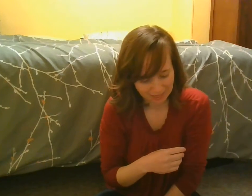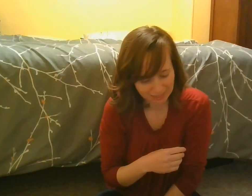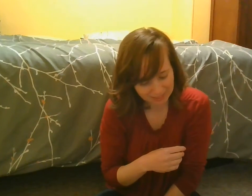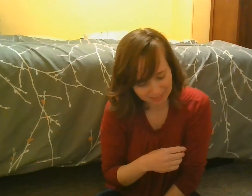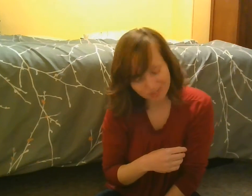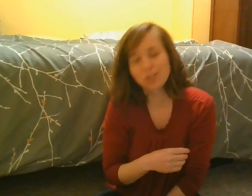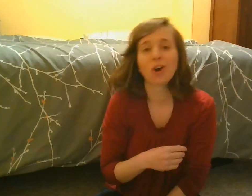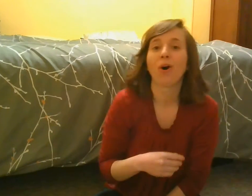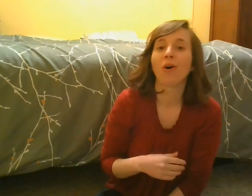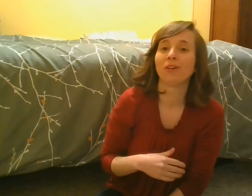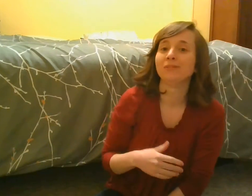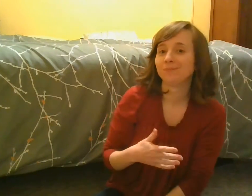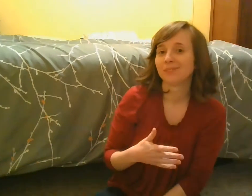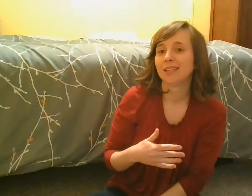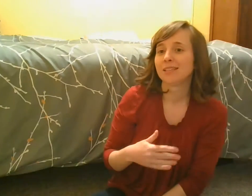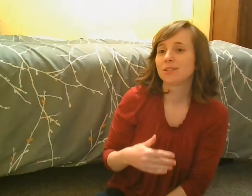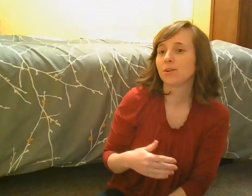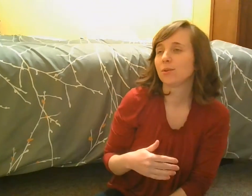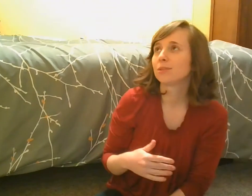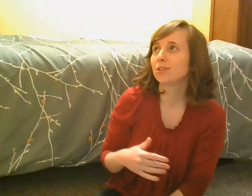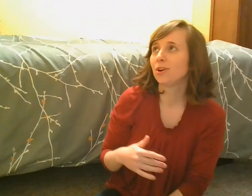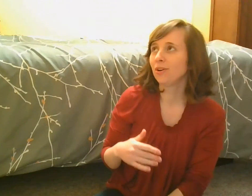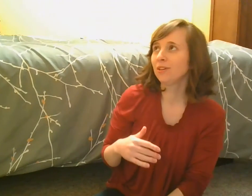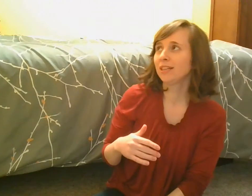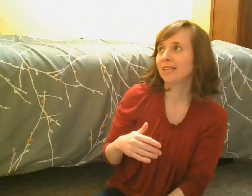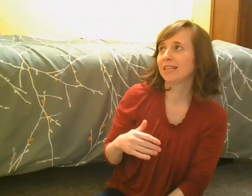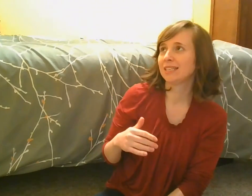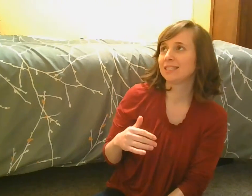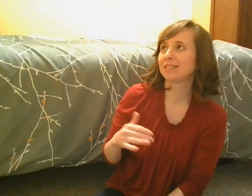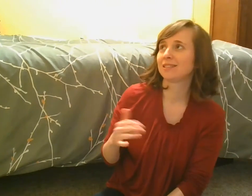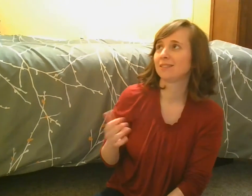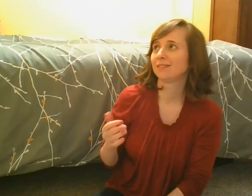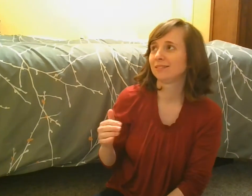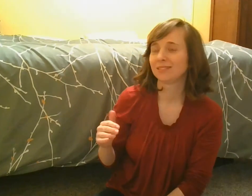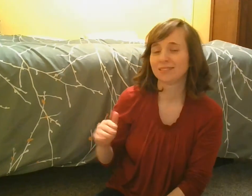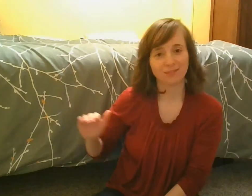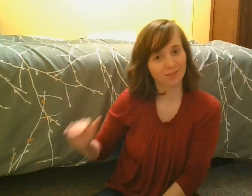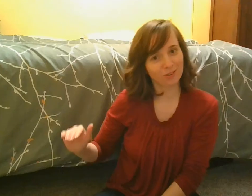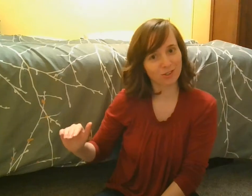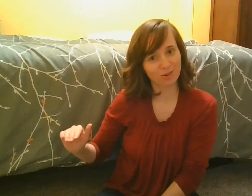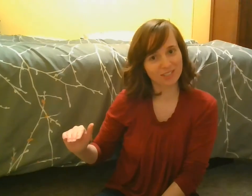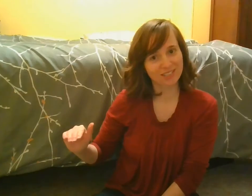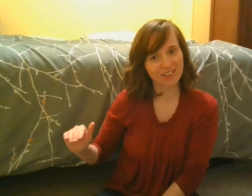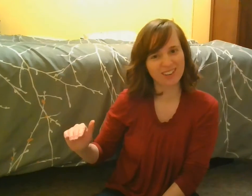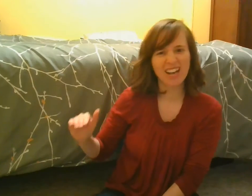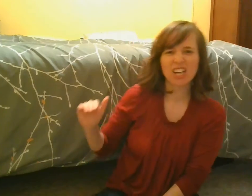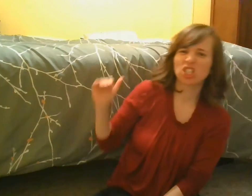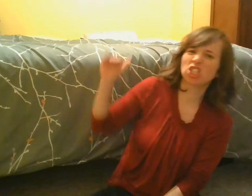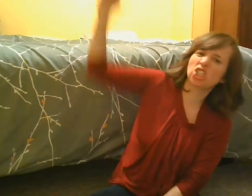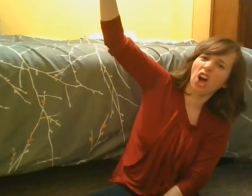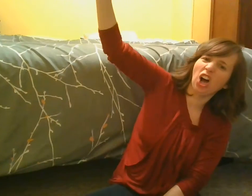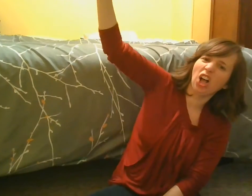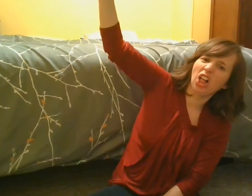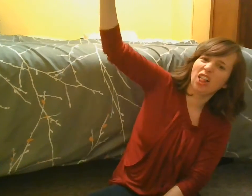Next is tall. So tall is, or short is here, tall,